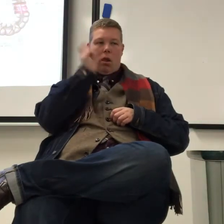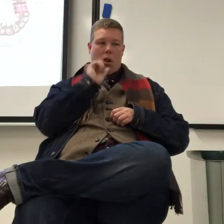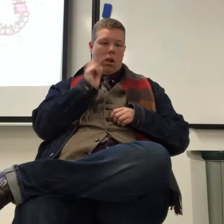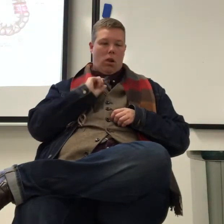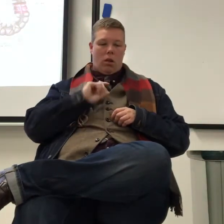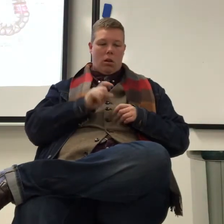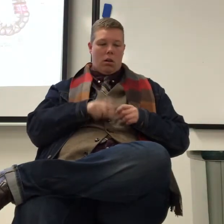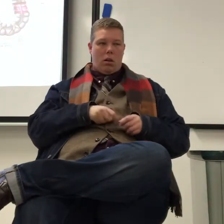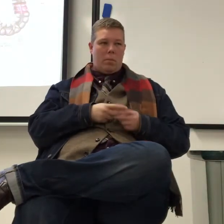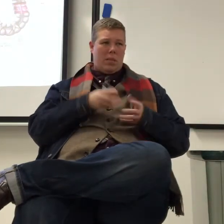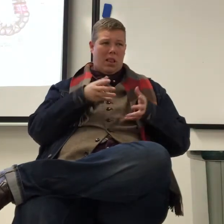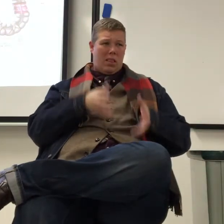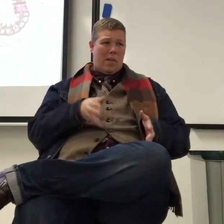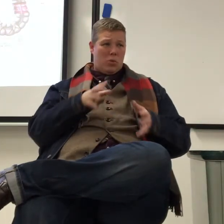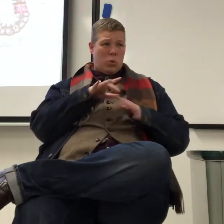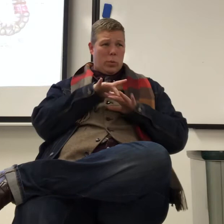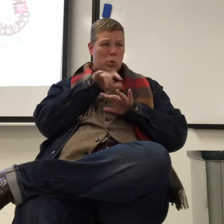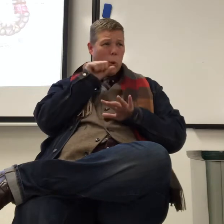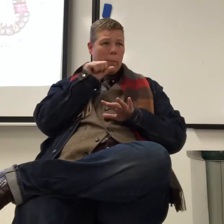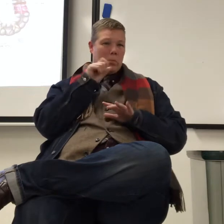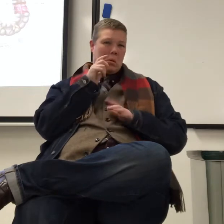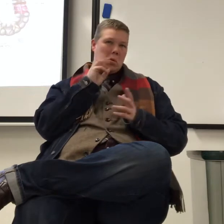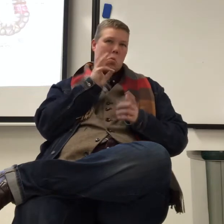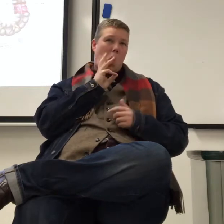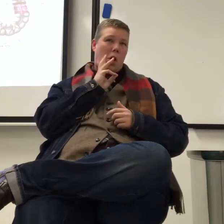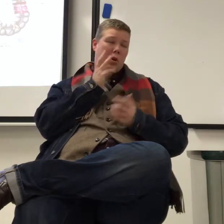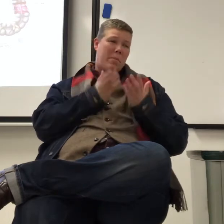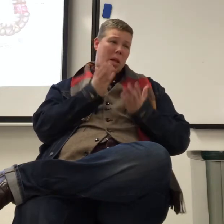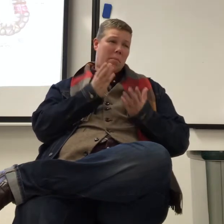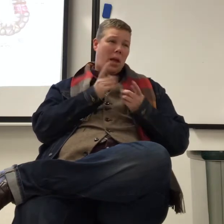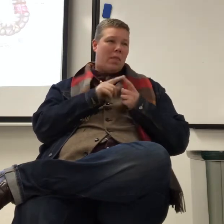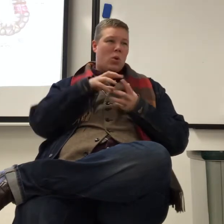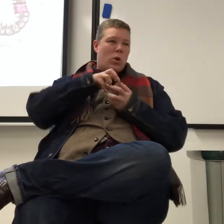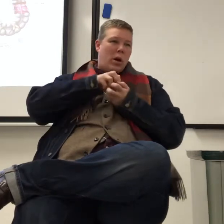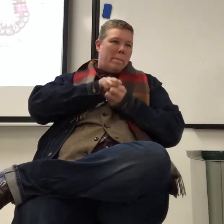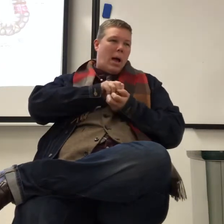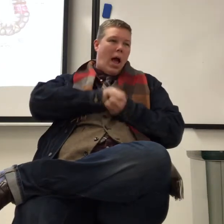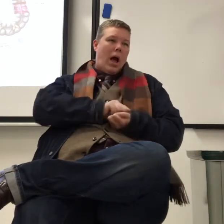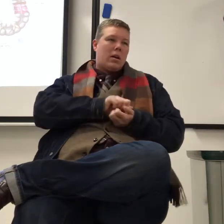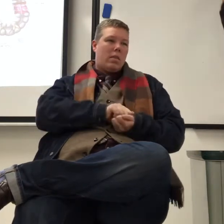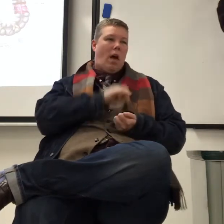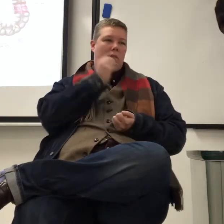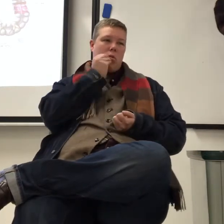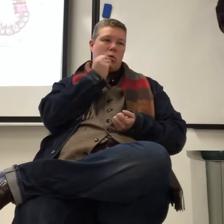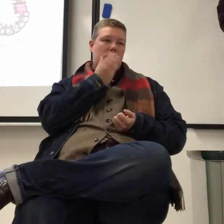just water, and then you compact the food stuff into fecal matter.